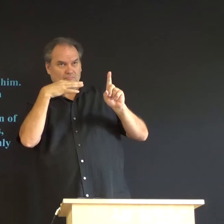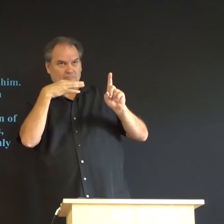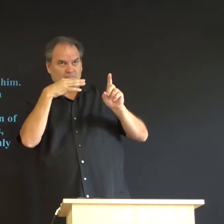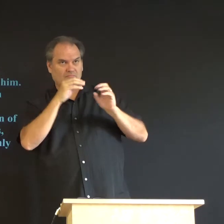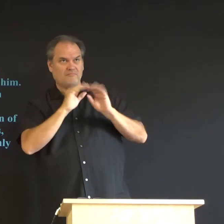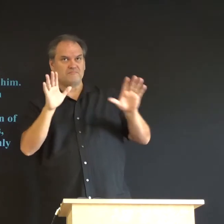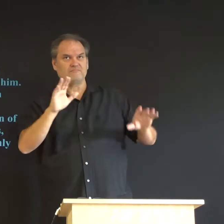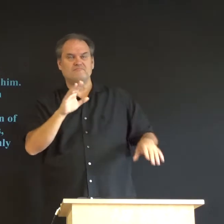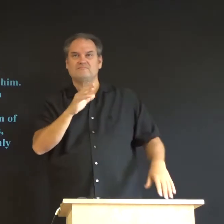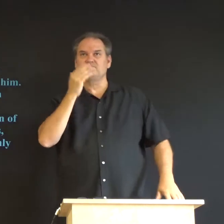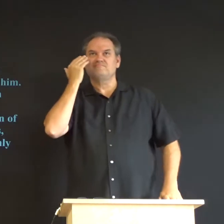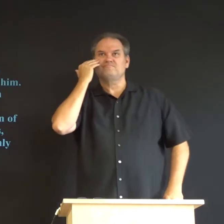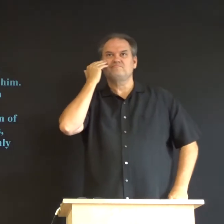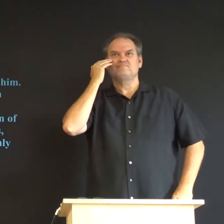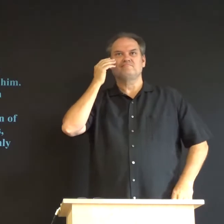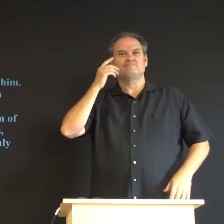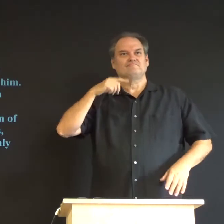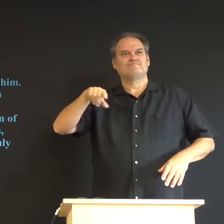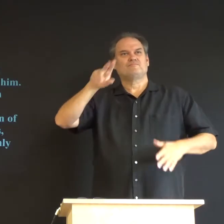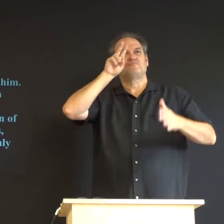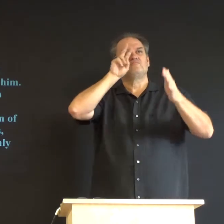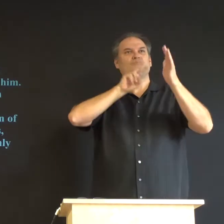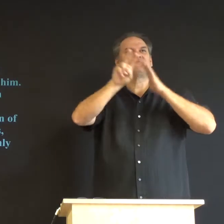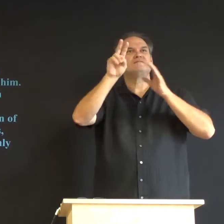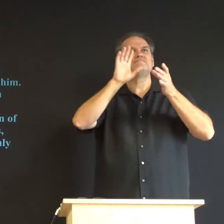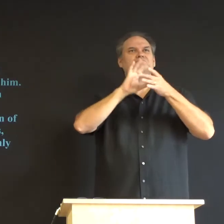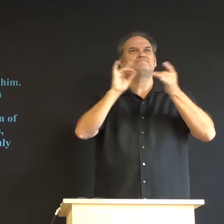People in the crowd were